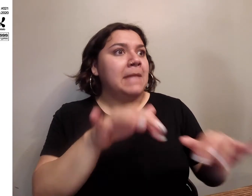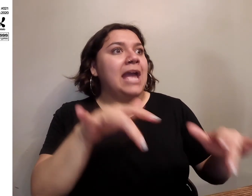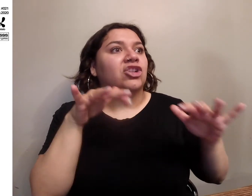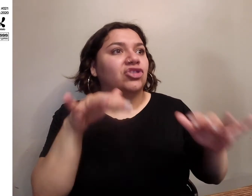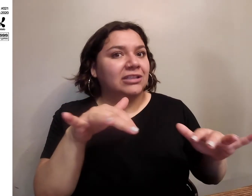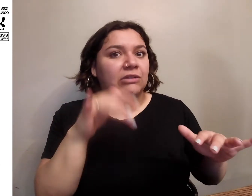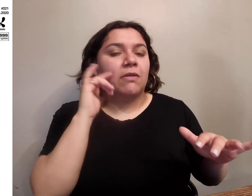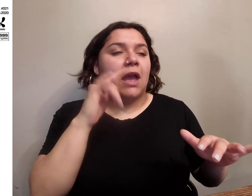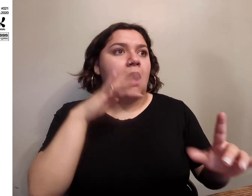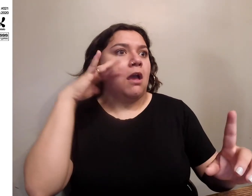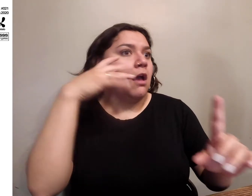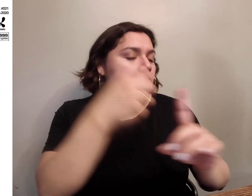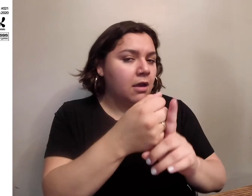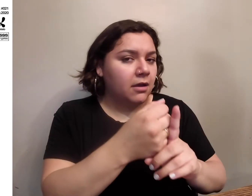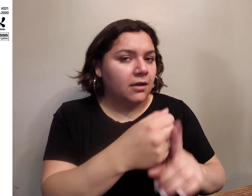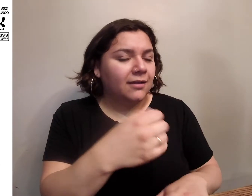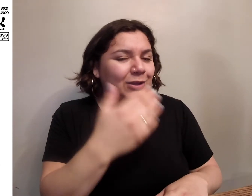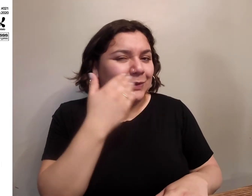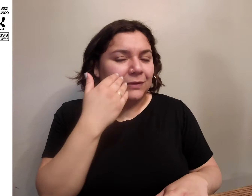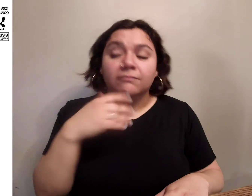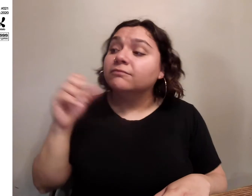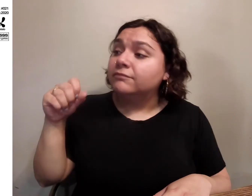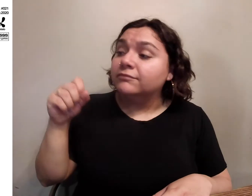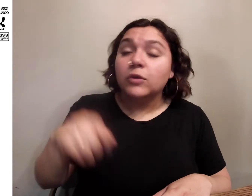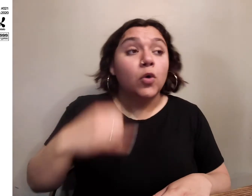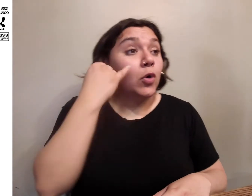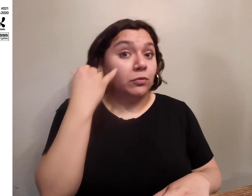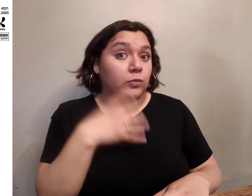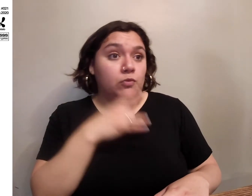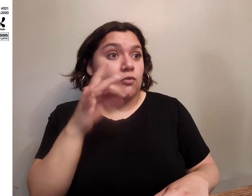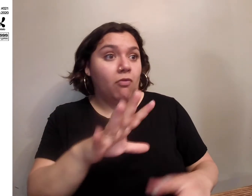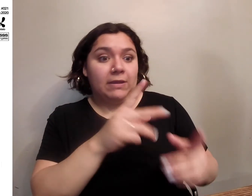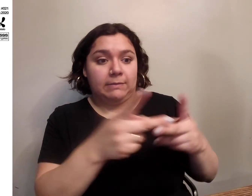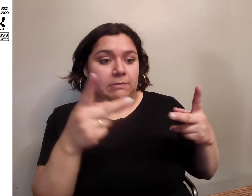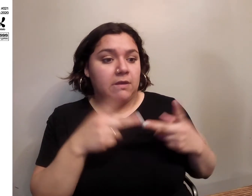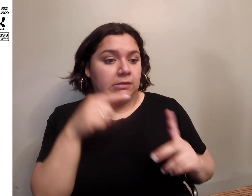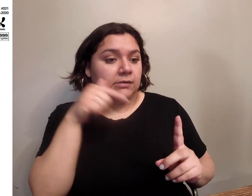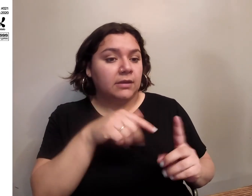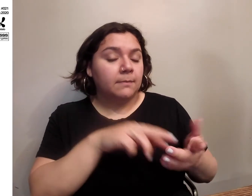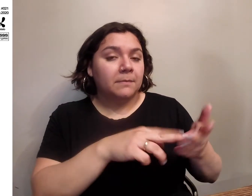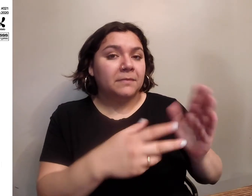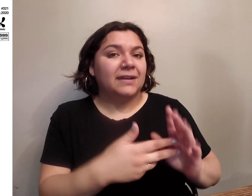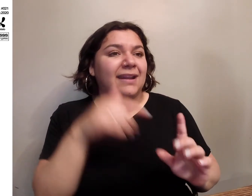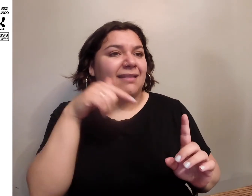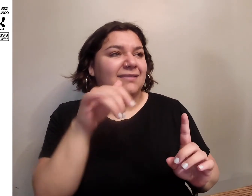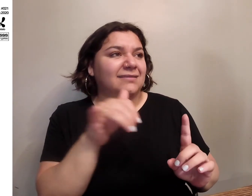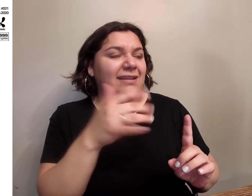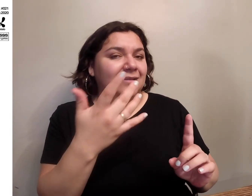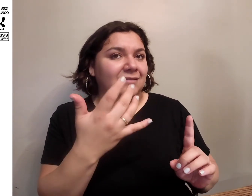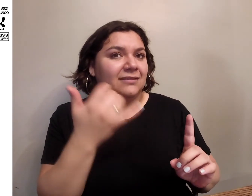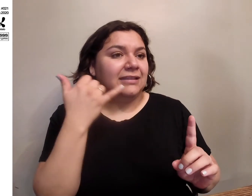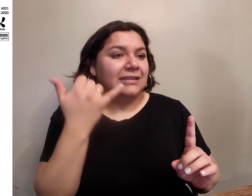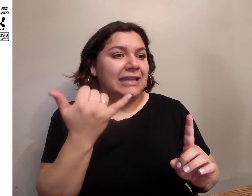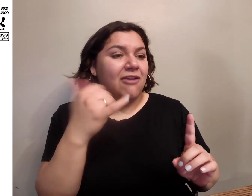that appeal. Or if you don't like the place, the dislike is no longer the same.